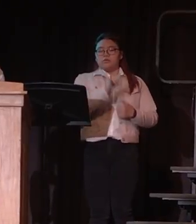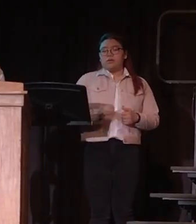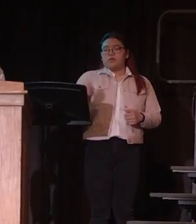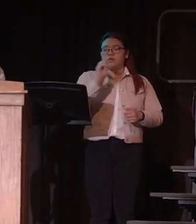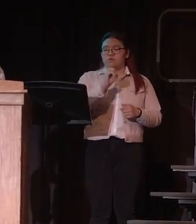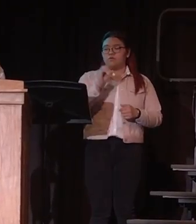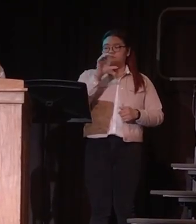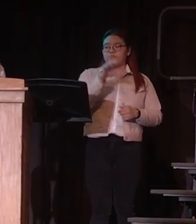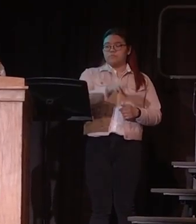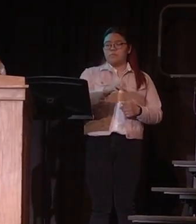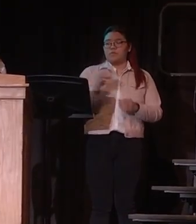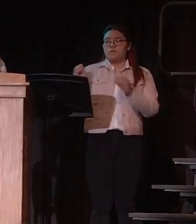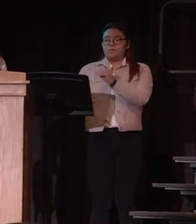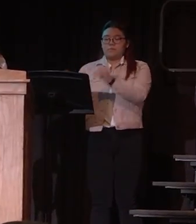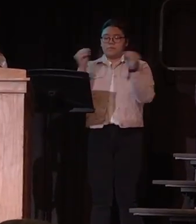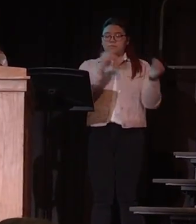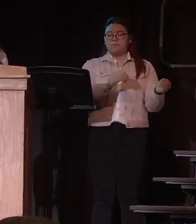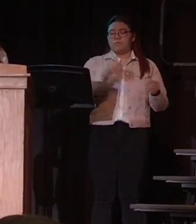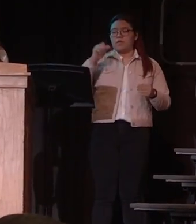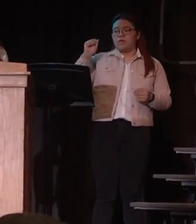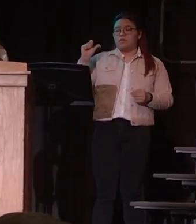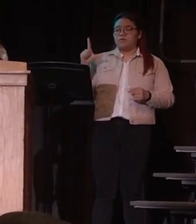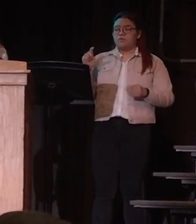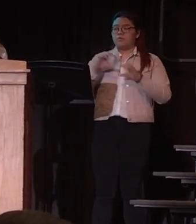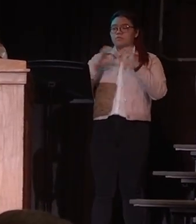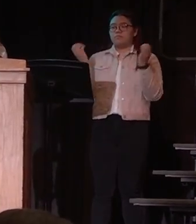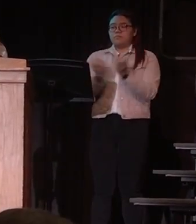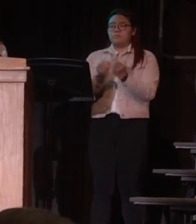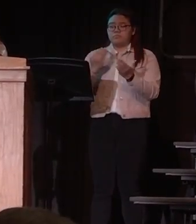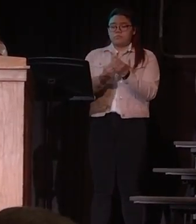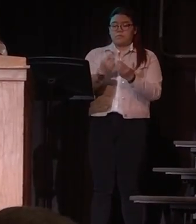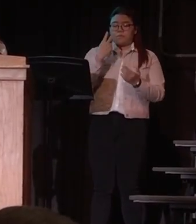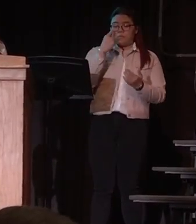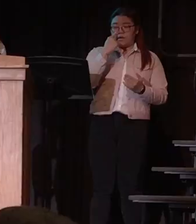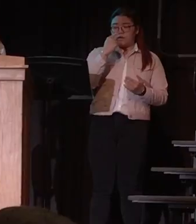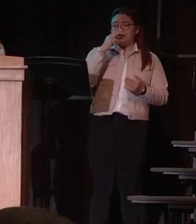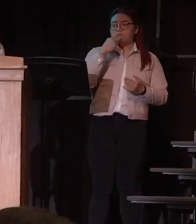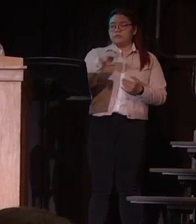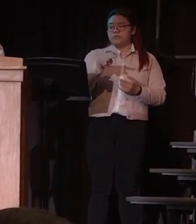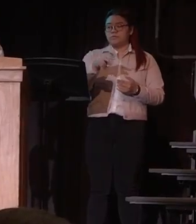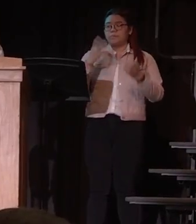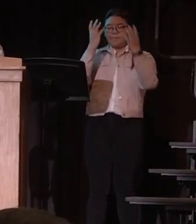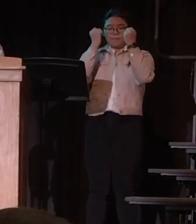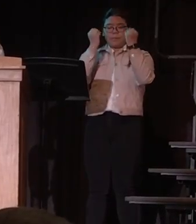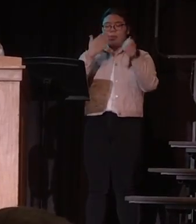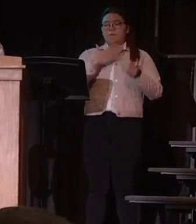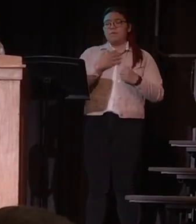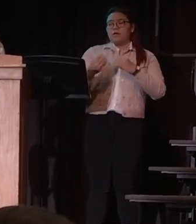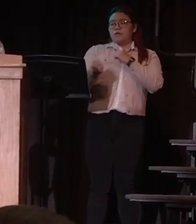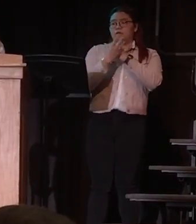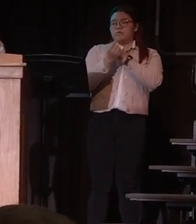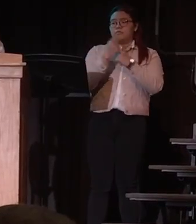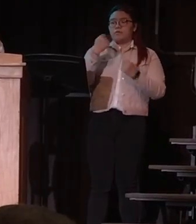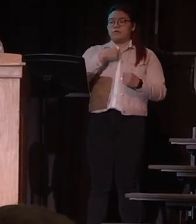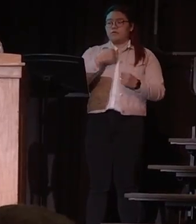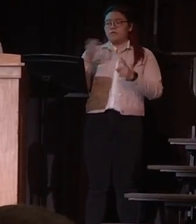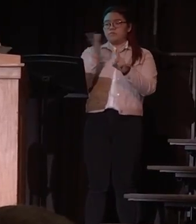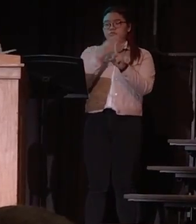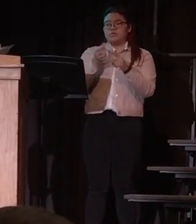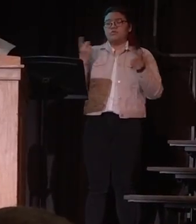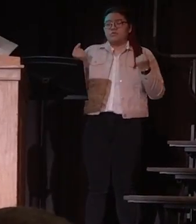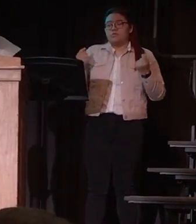broader spectrum how important this language is and should inspire both people with a hearing loss and hearing students to learn